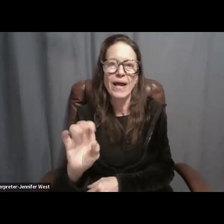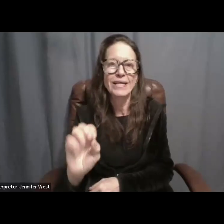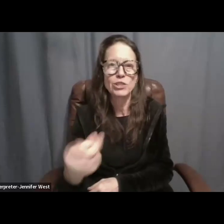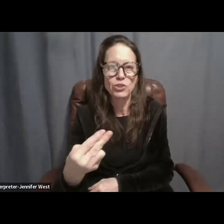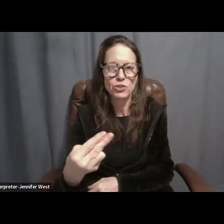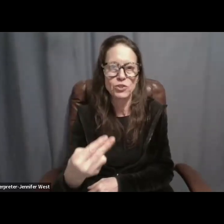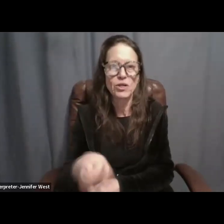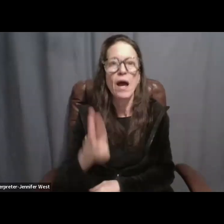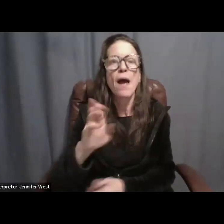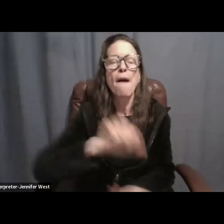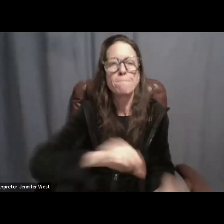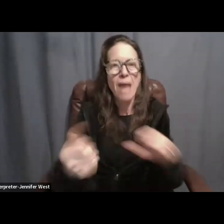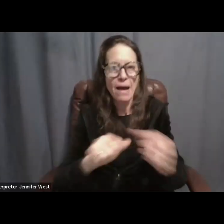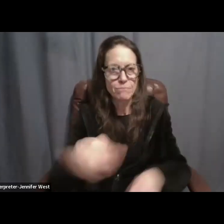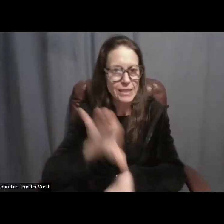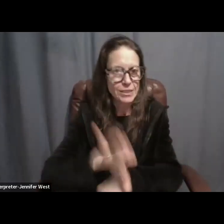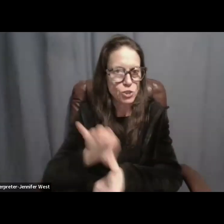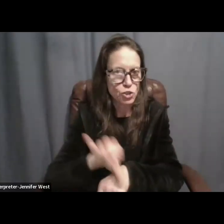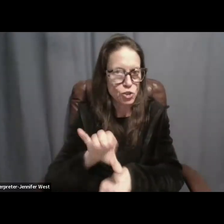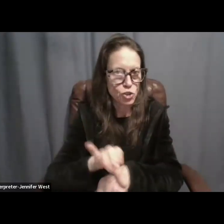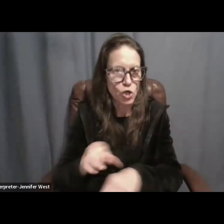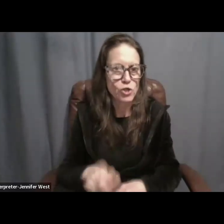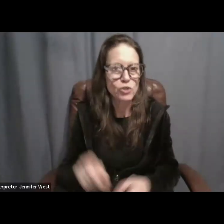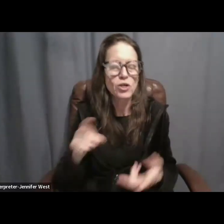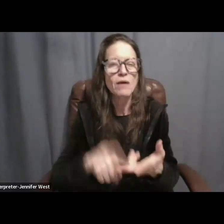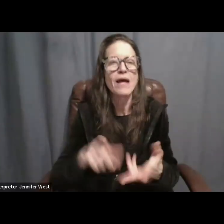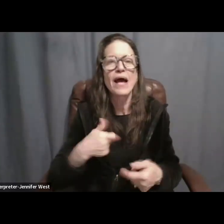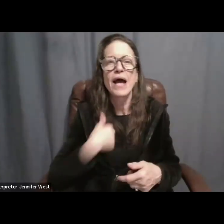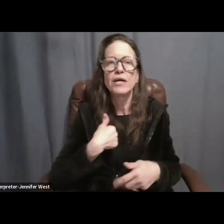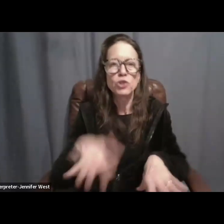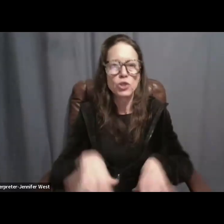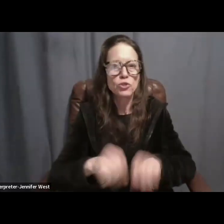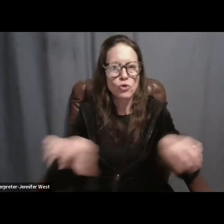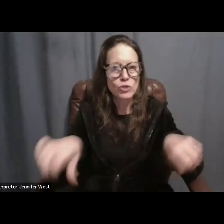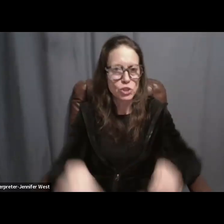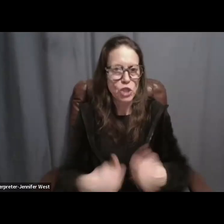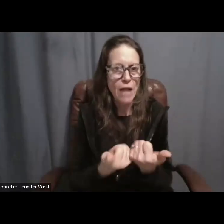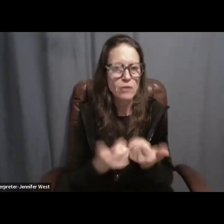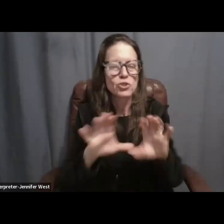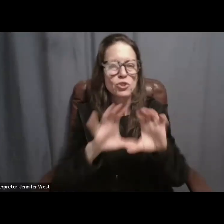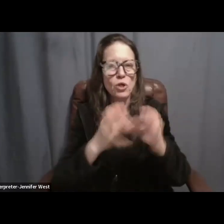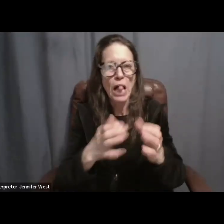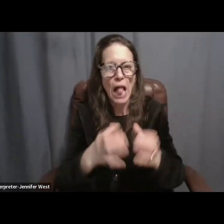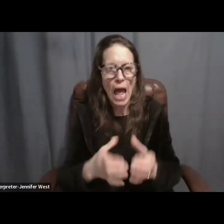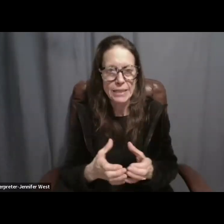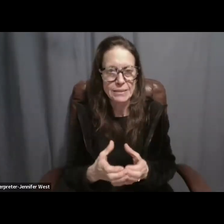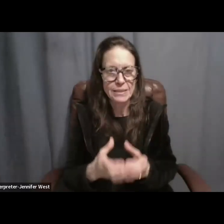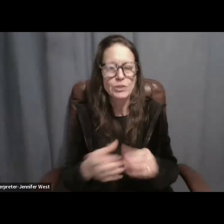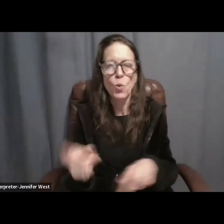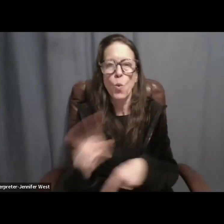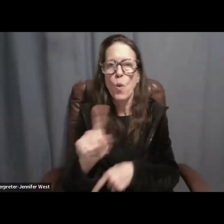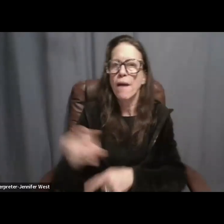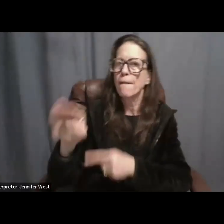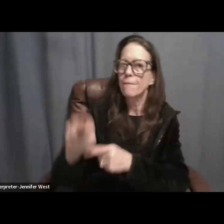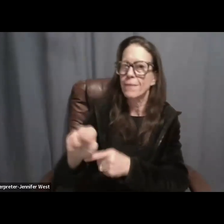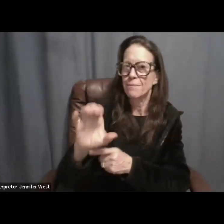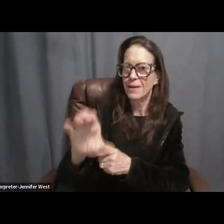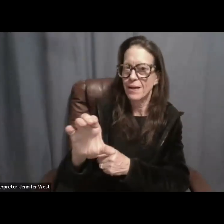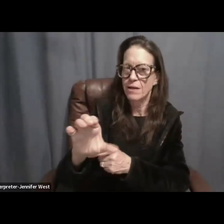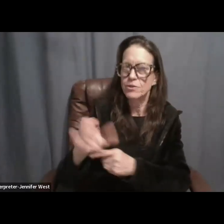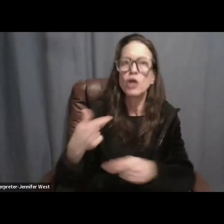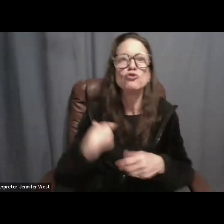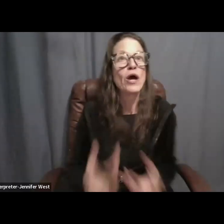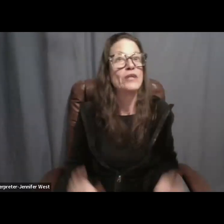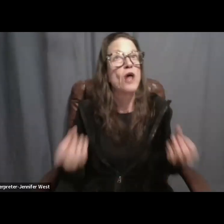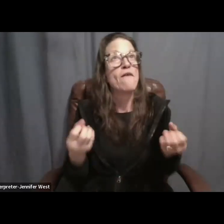She's in Biz Arts, and in the past, she took challenge classes at Montgomery College. She's got a more active